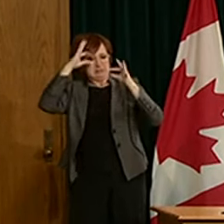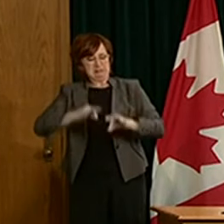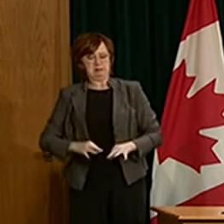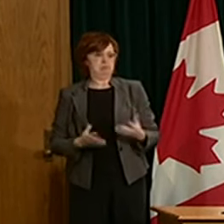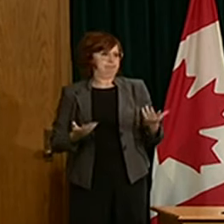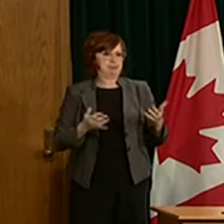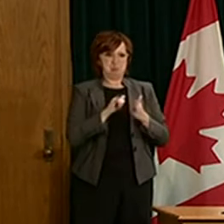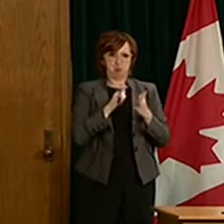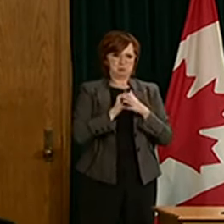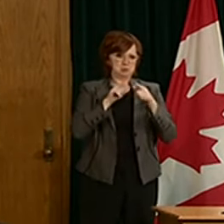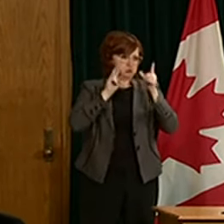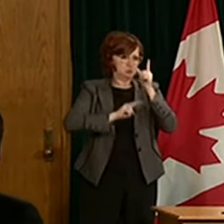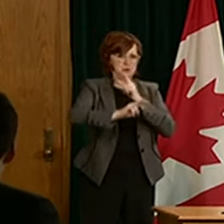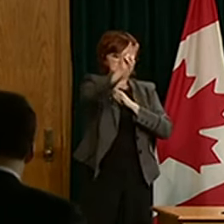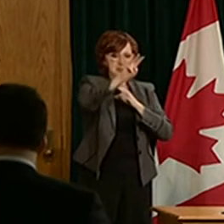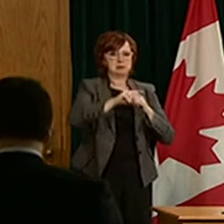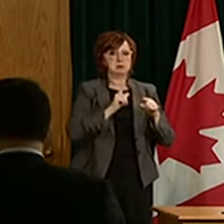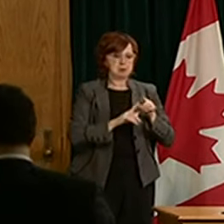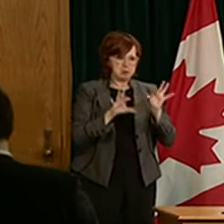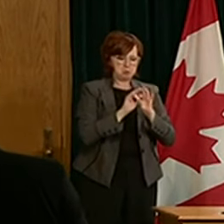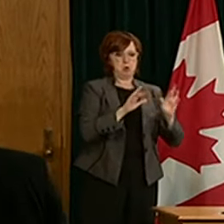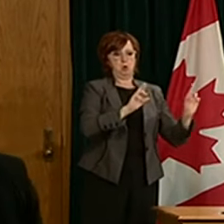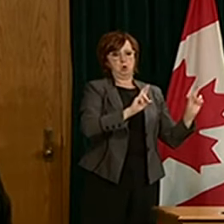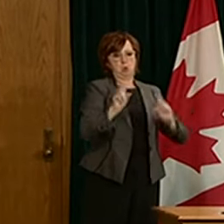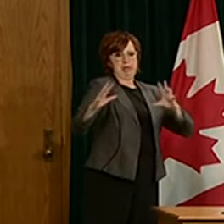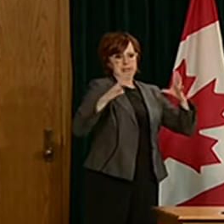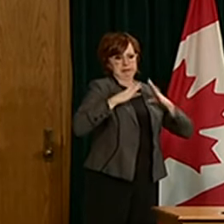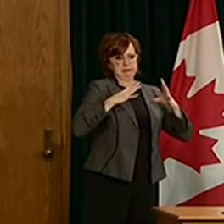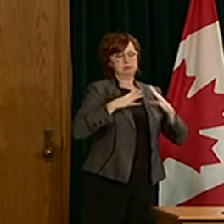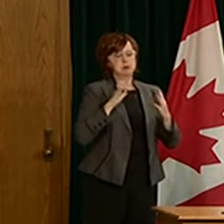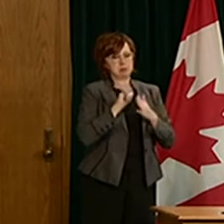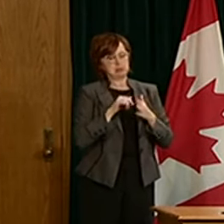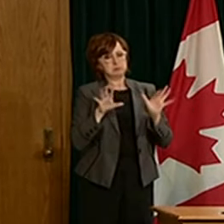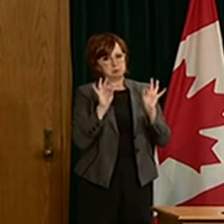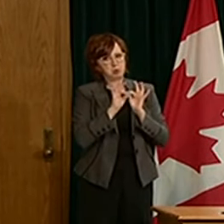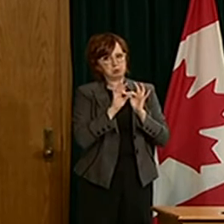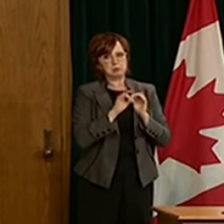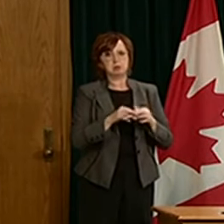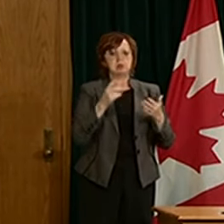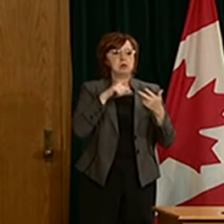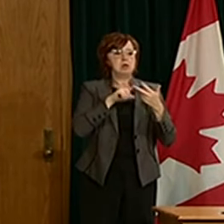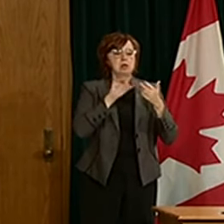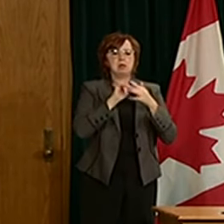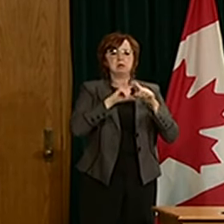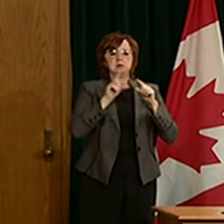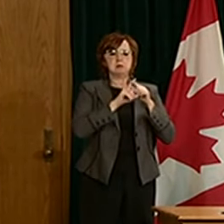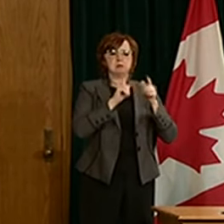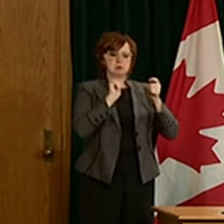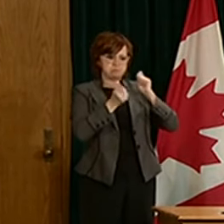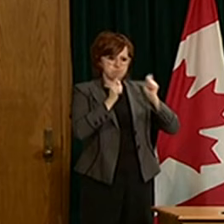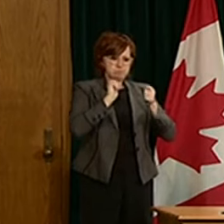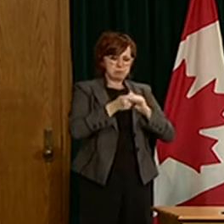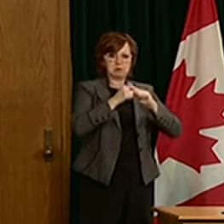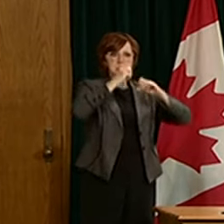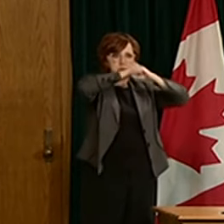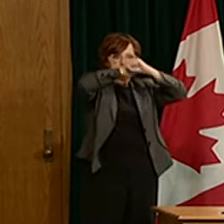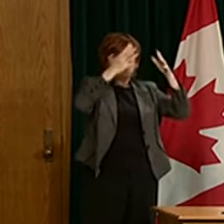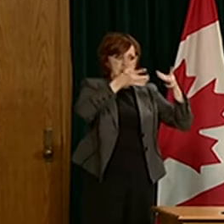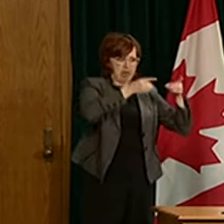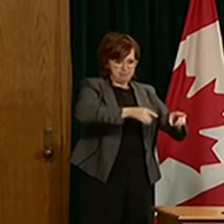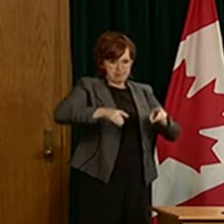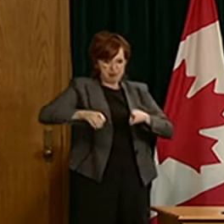key priority in using the dynamic modeling. The dynamic models will continuously be updated as we learn more both